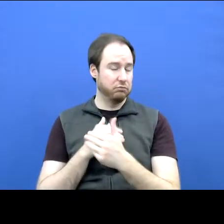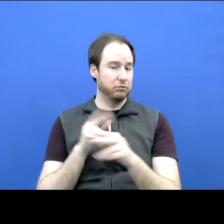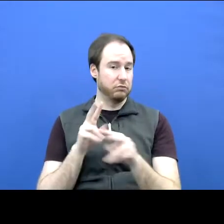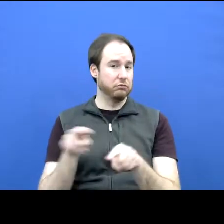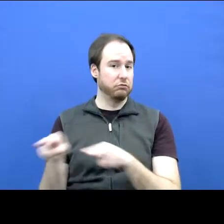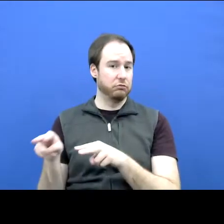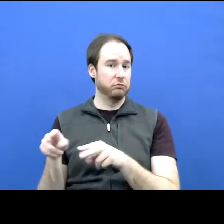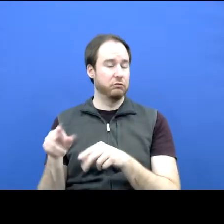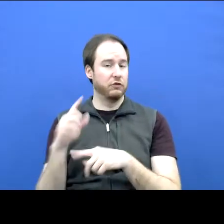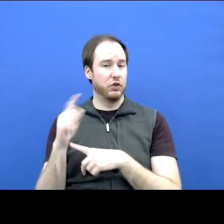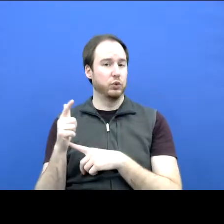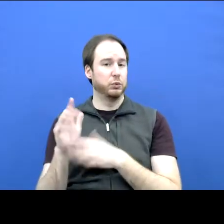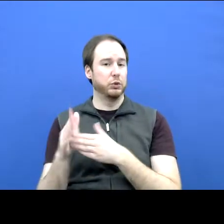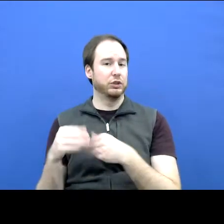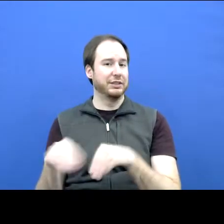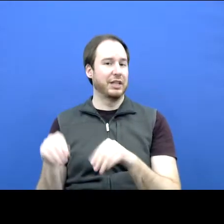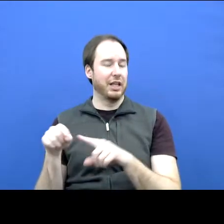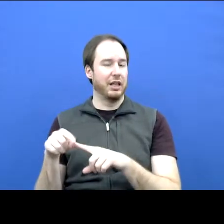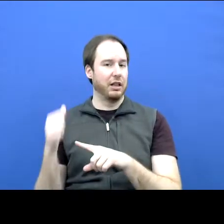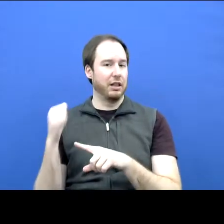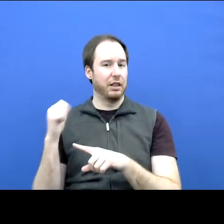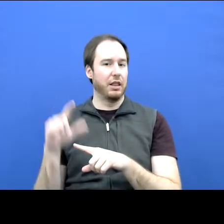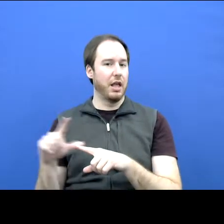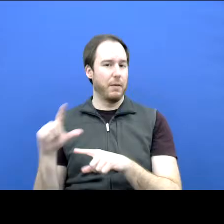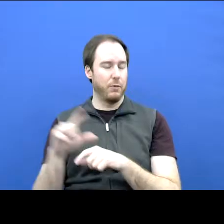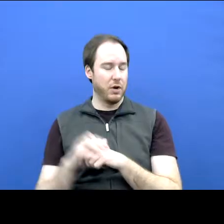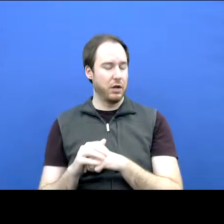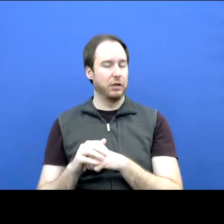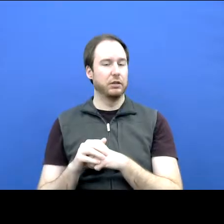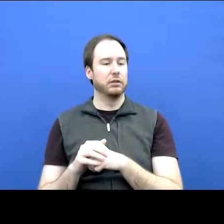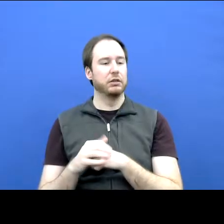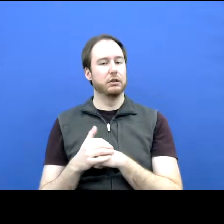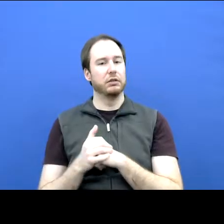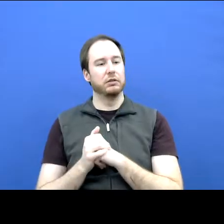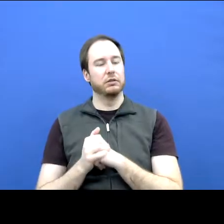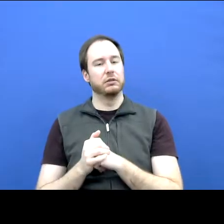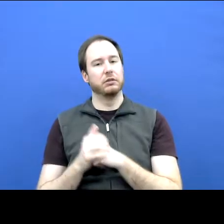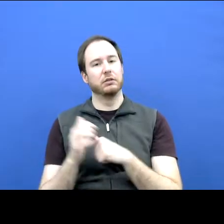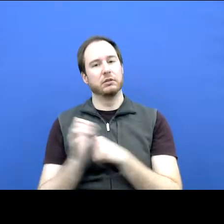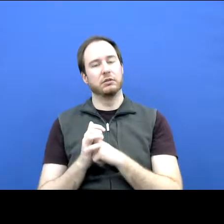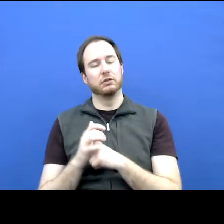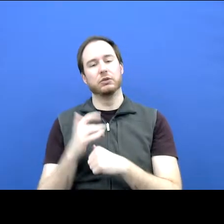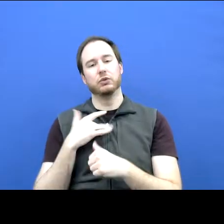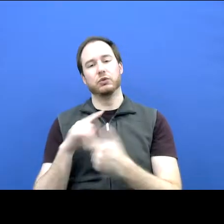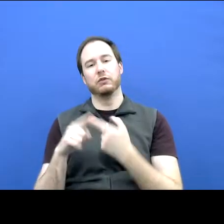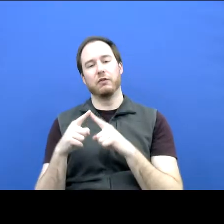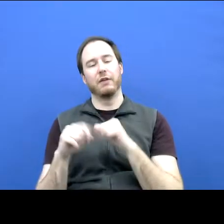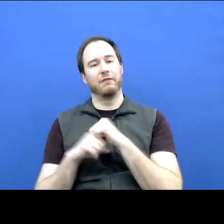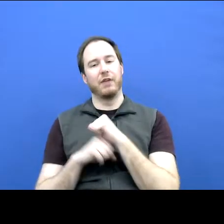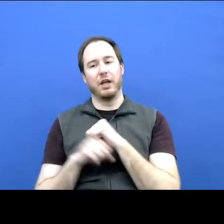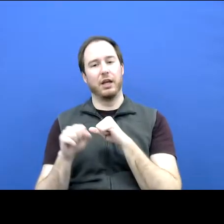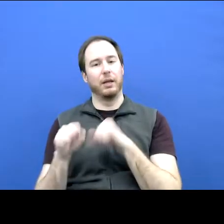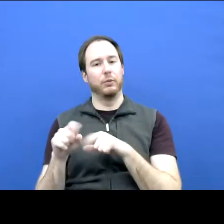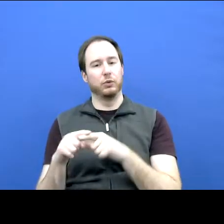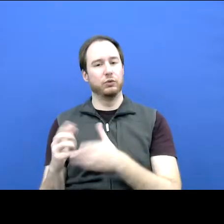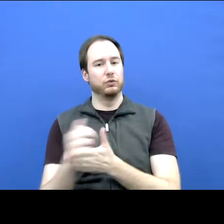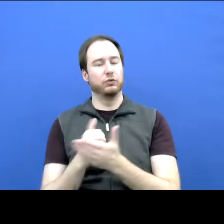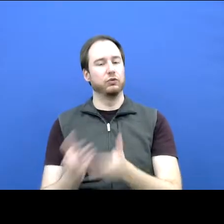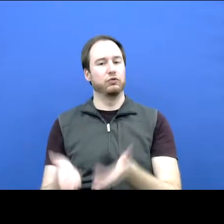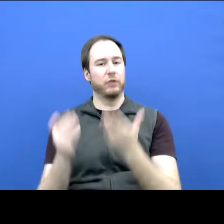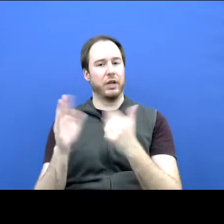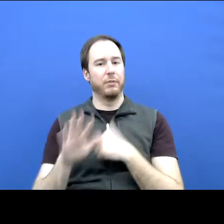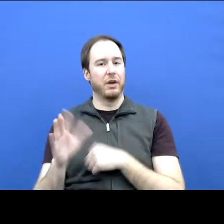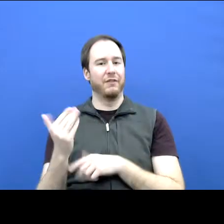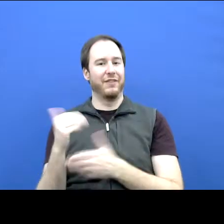should head out to the library. Usually the Friends and Foundation is able to raise about